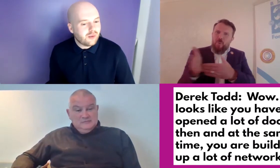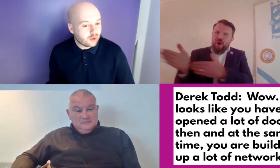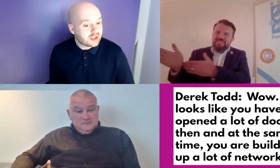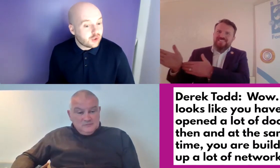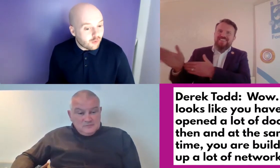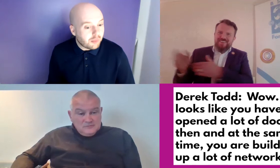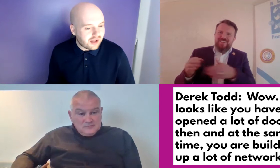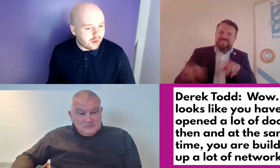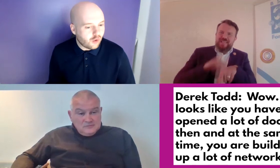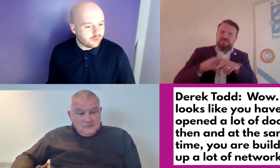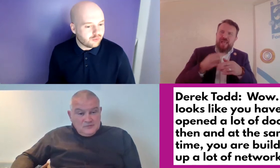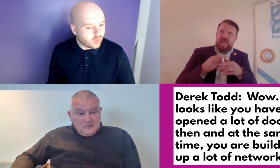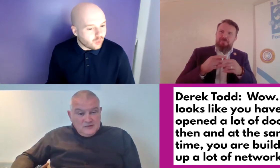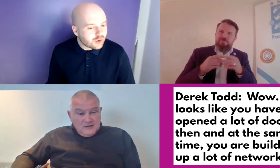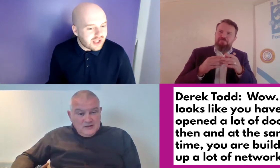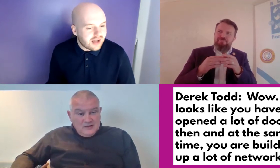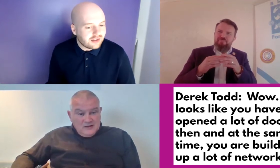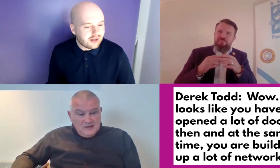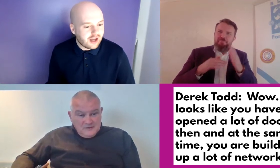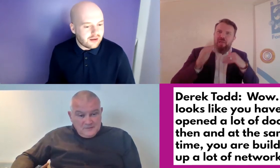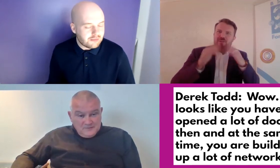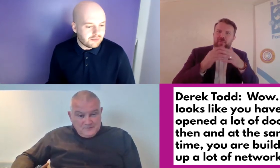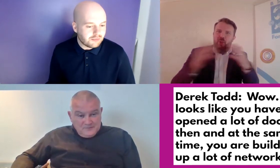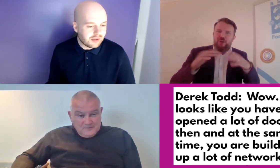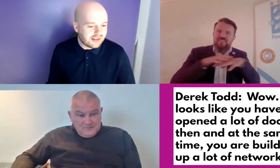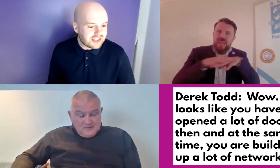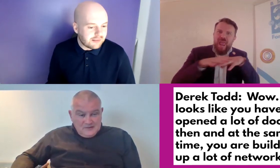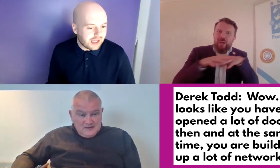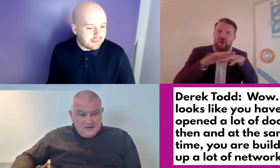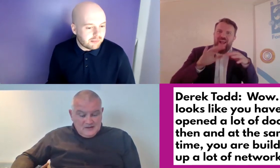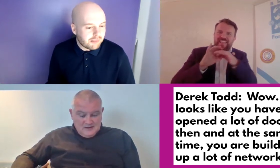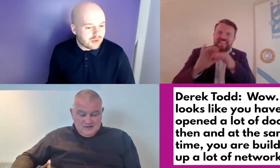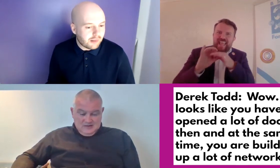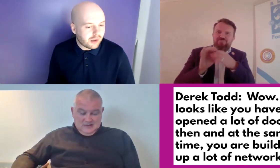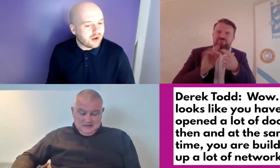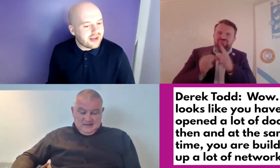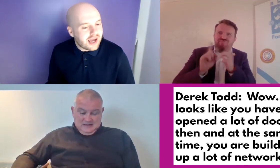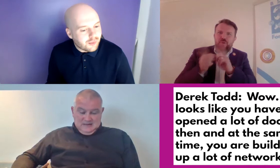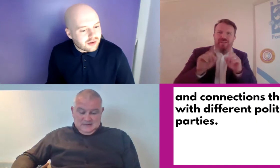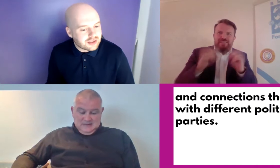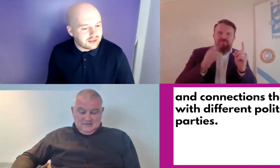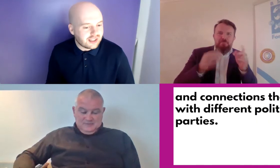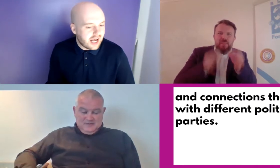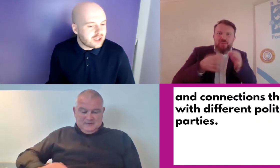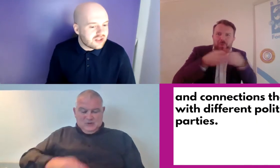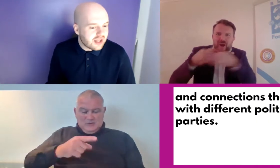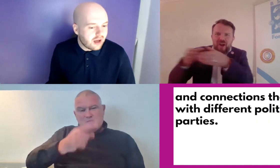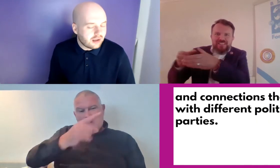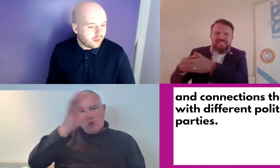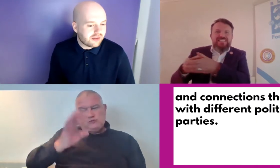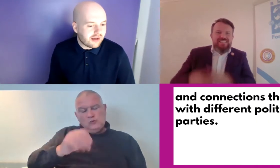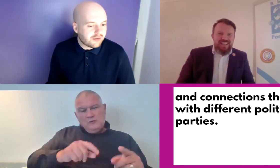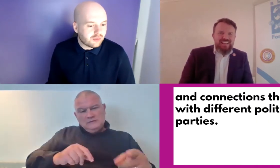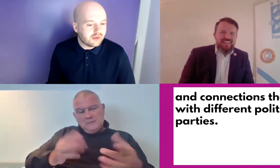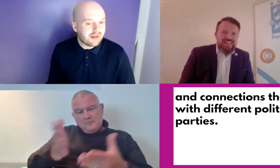Wow, it looks like you've opened a lot of doors then. At the same time, you're building up a lot of networks and connections there